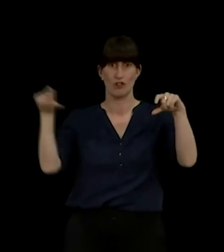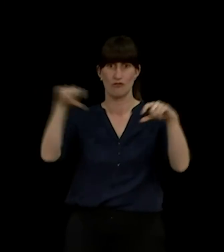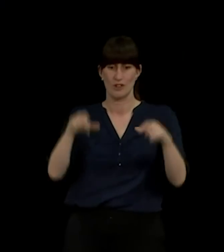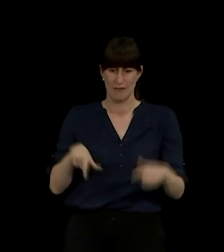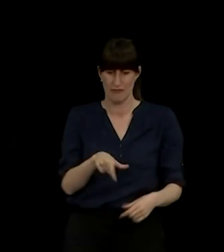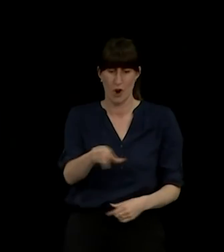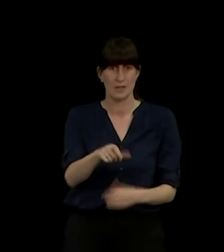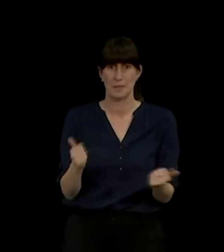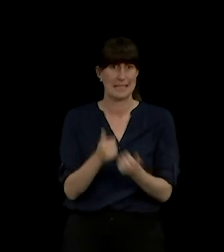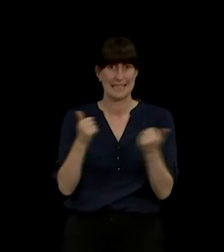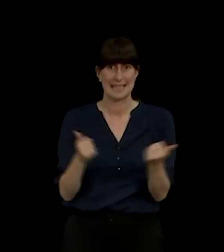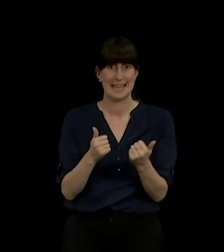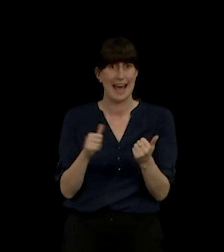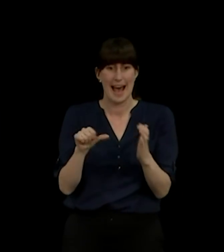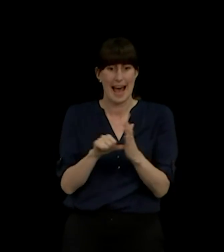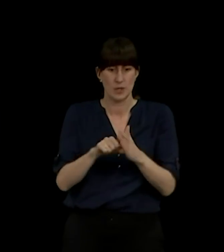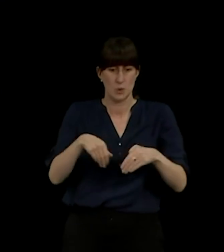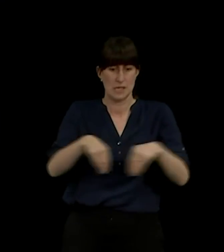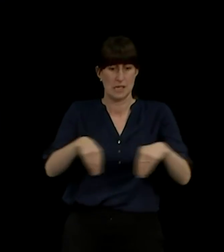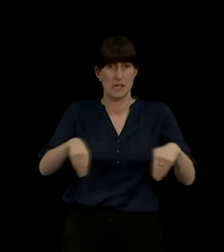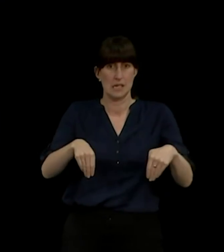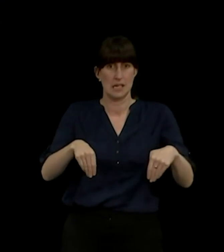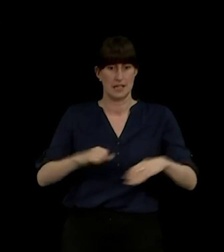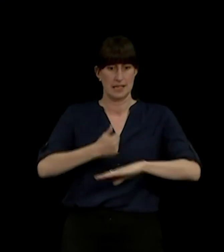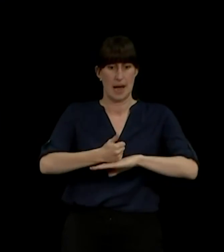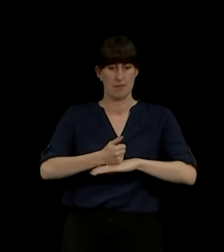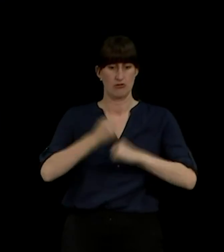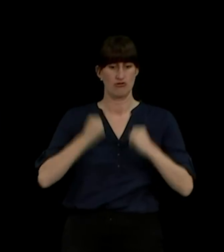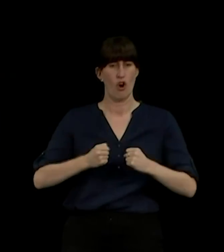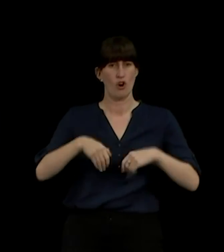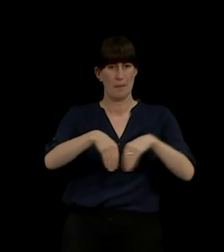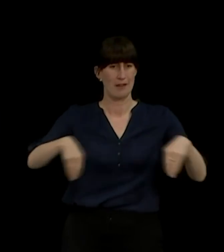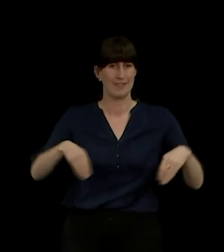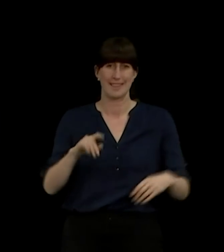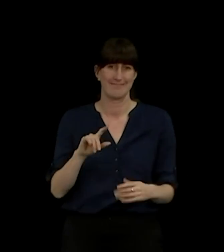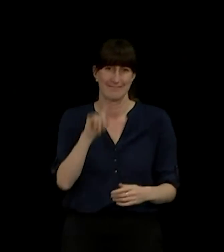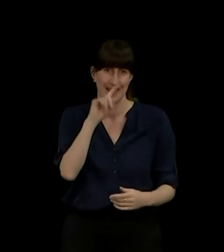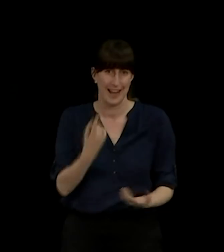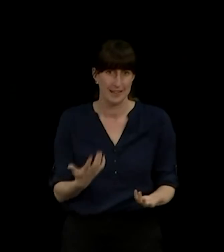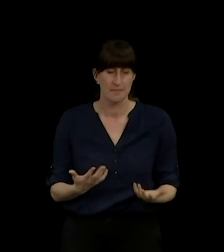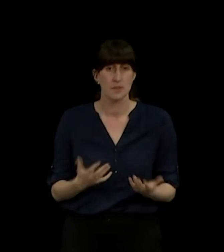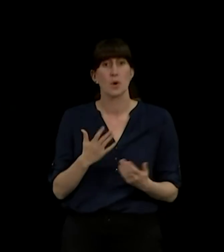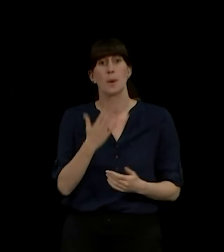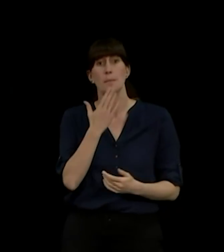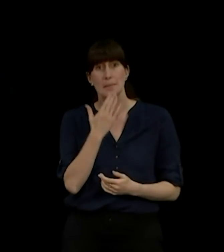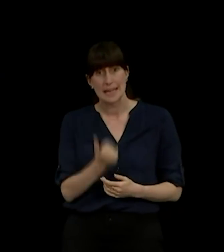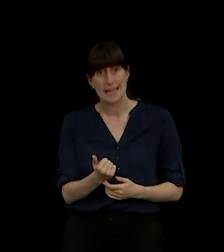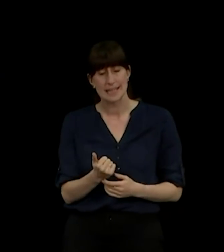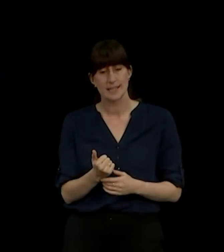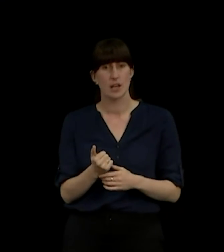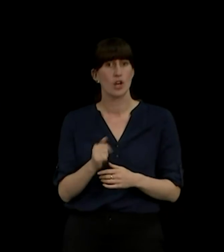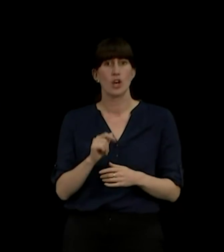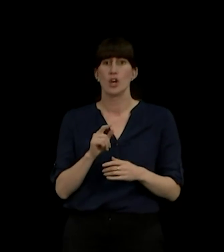operate a hard boundary around the outskirts of the area. So we ask people please to